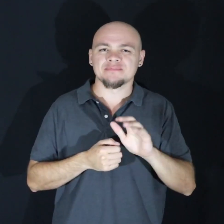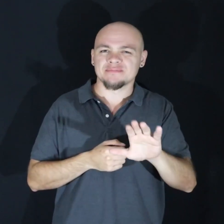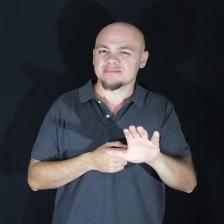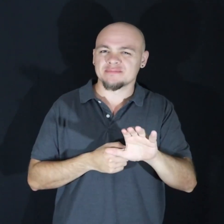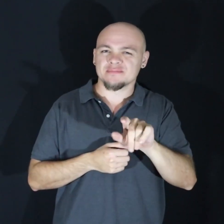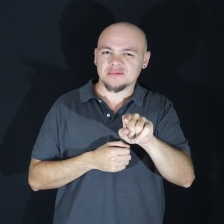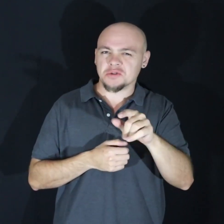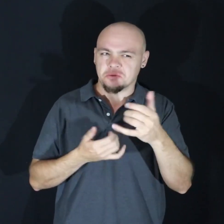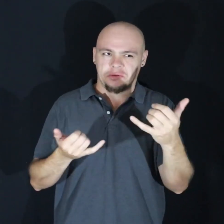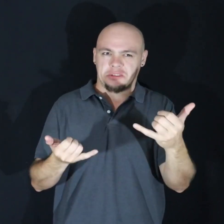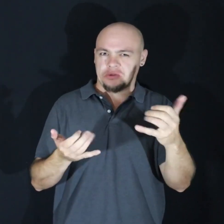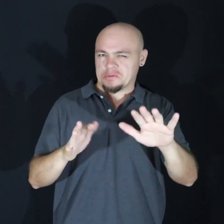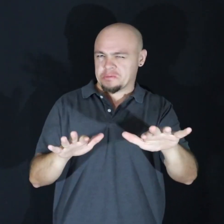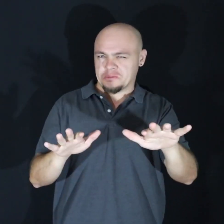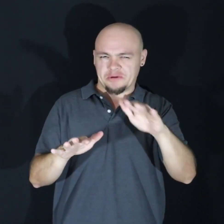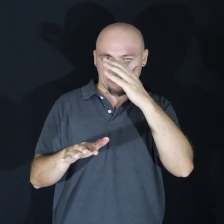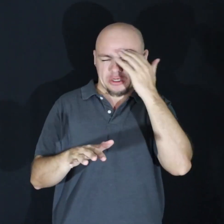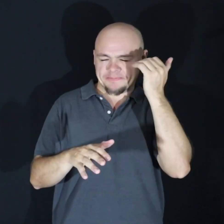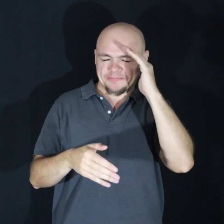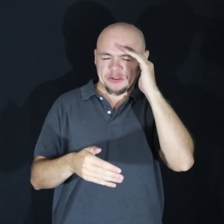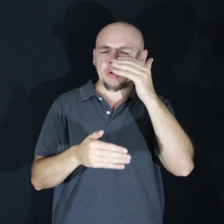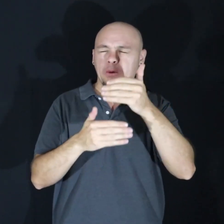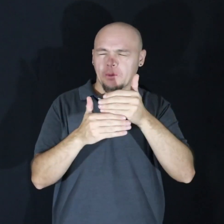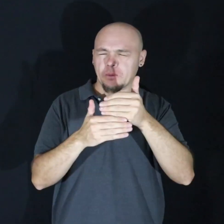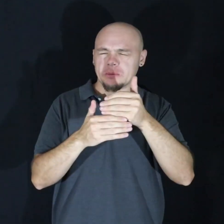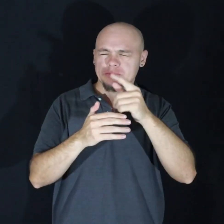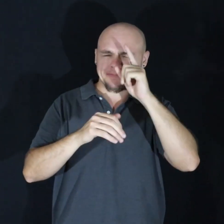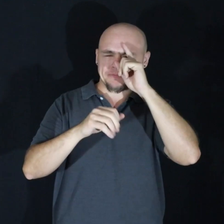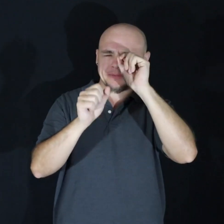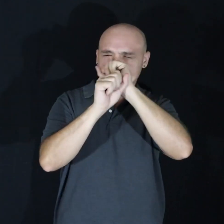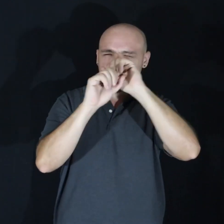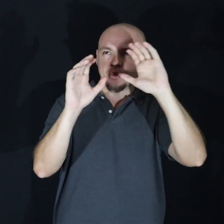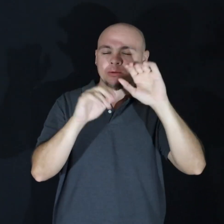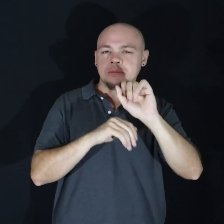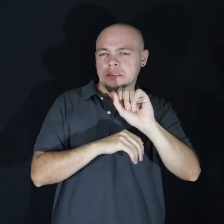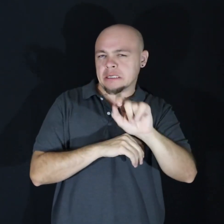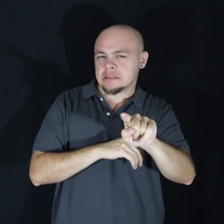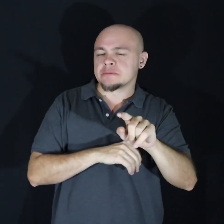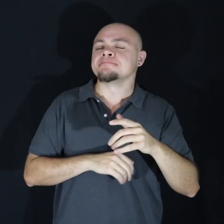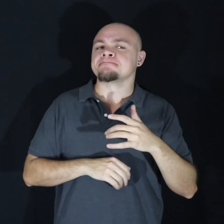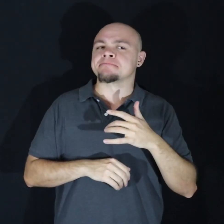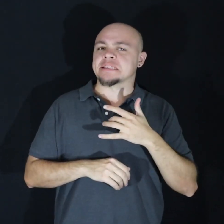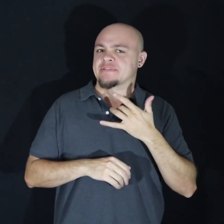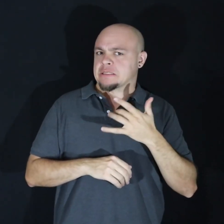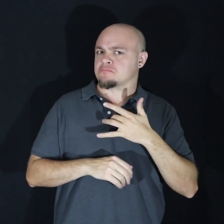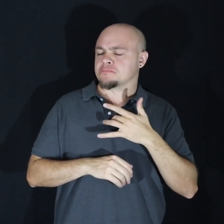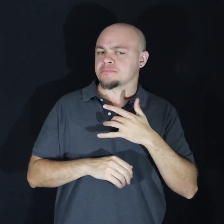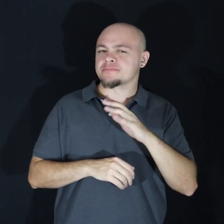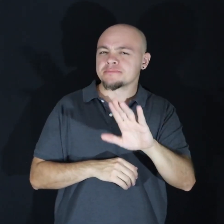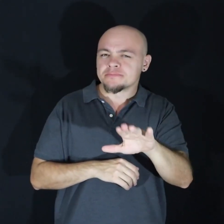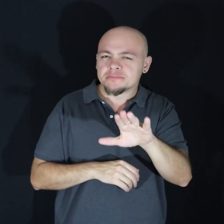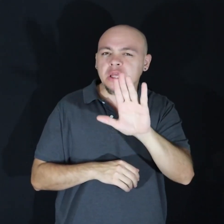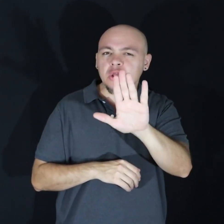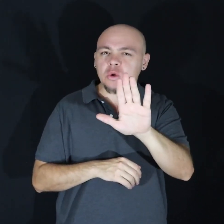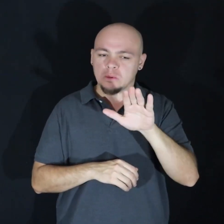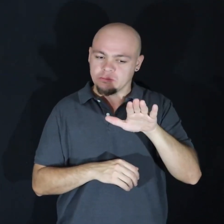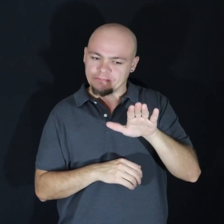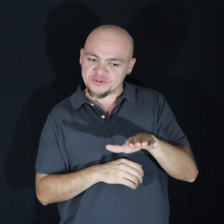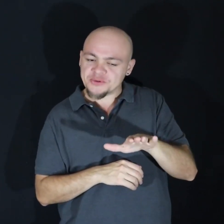for a moment, seriously, and close your eyes. I'd like to ask you to feel. Think about your